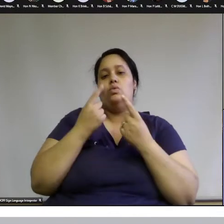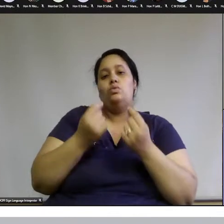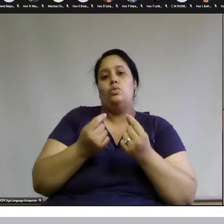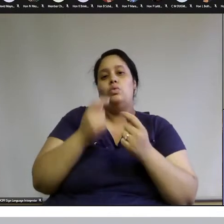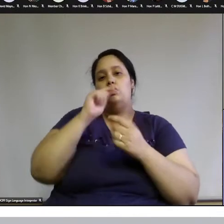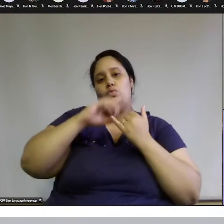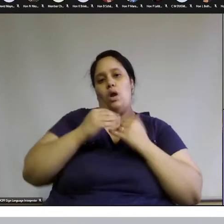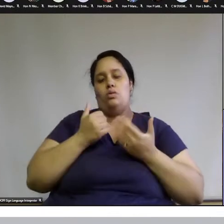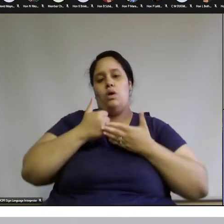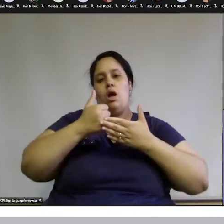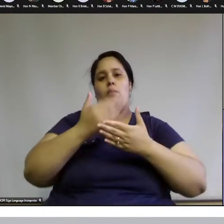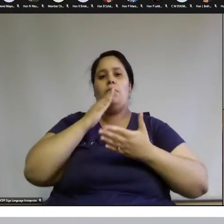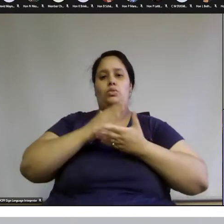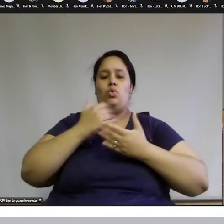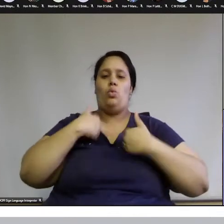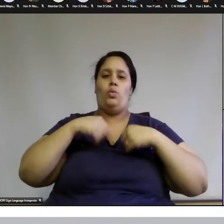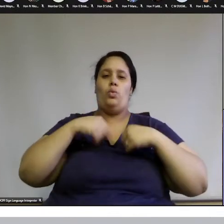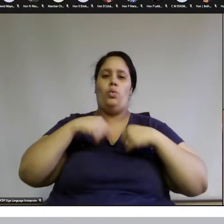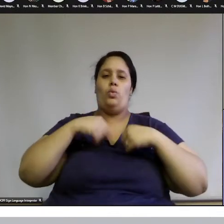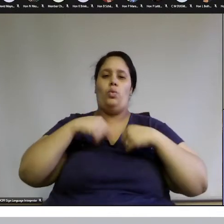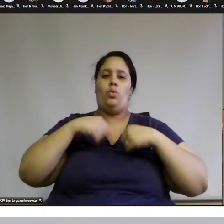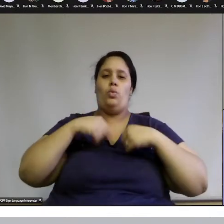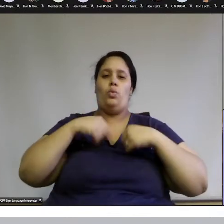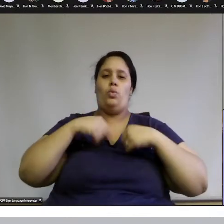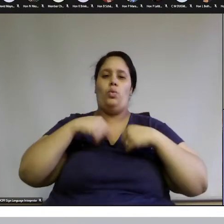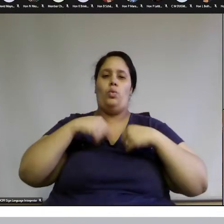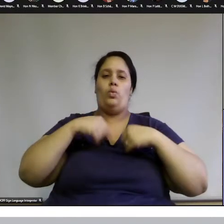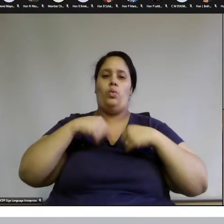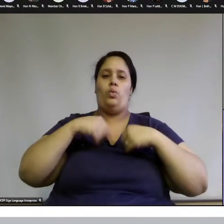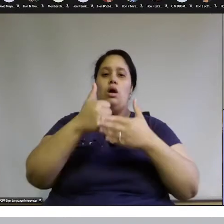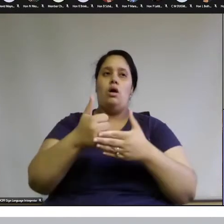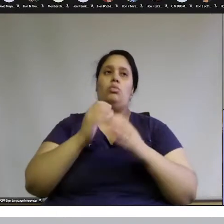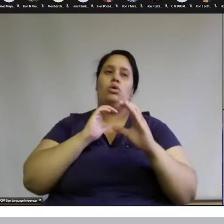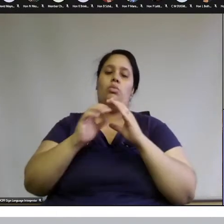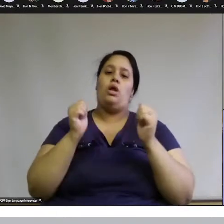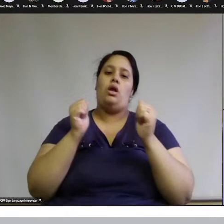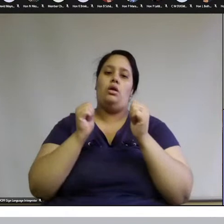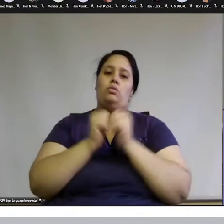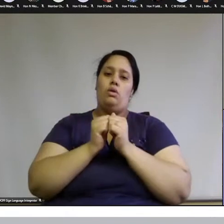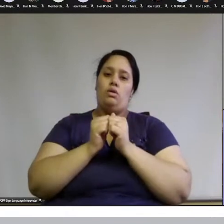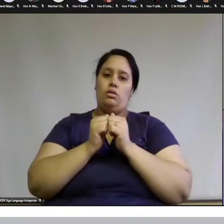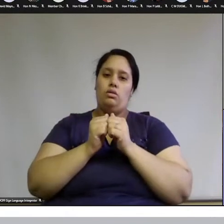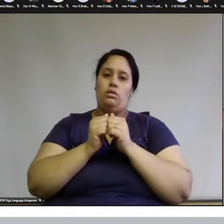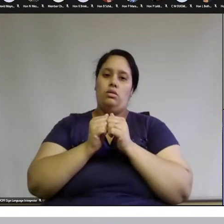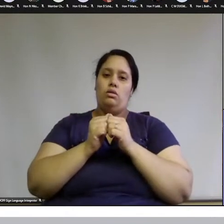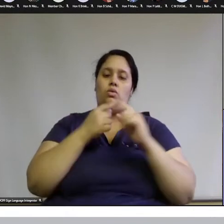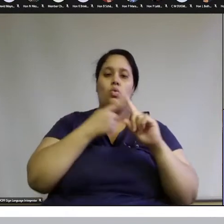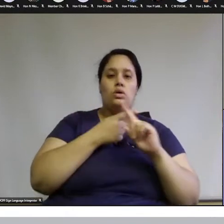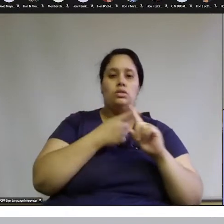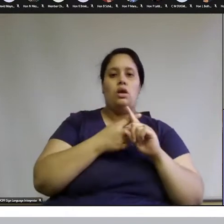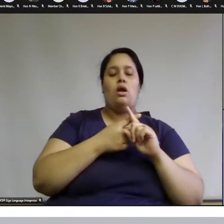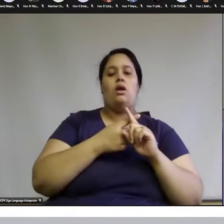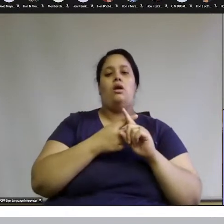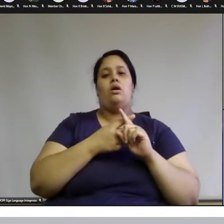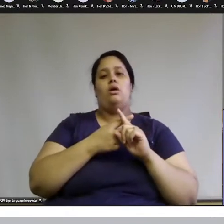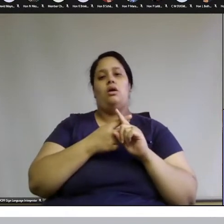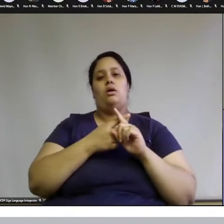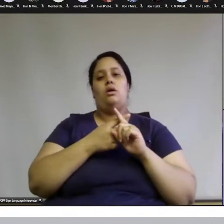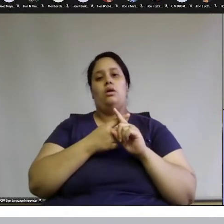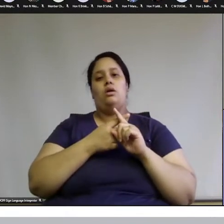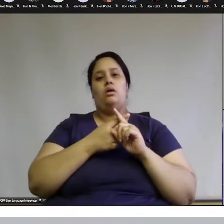try and help us communicate, the sign language to help us communicate in isiXhosa, Sitet,